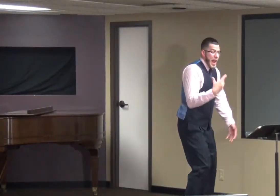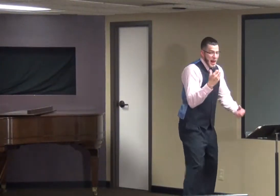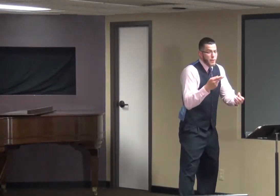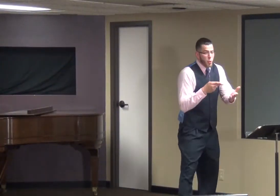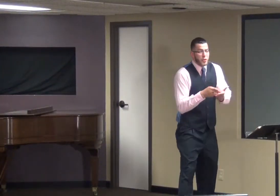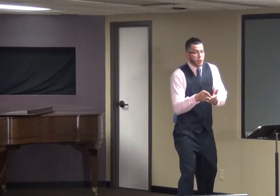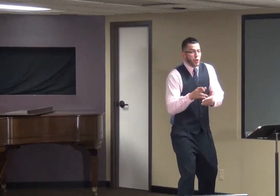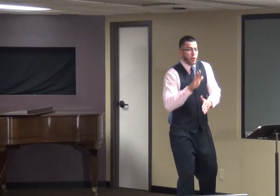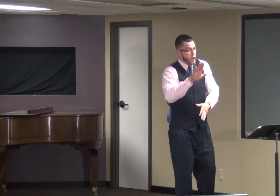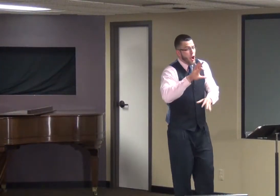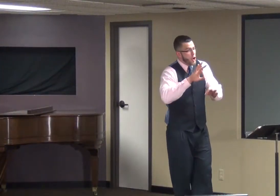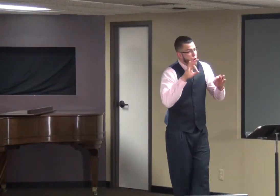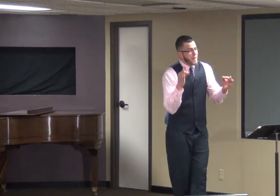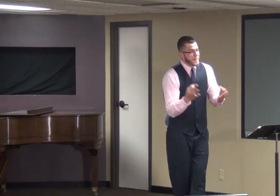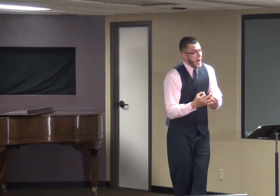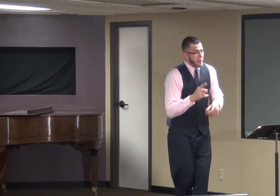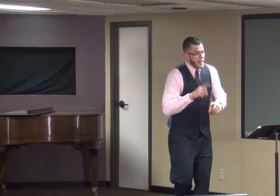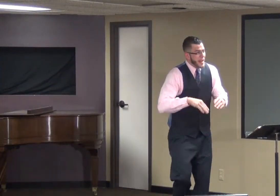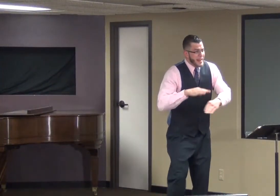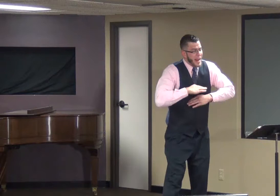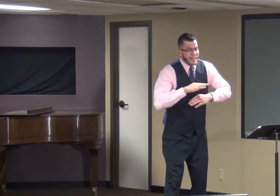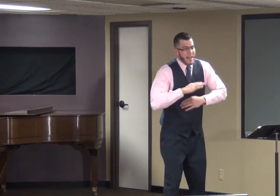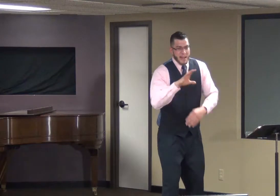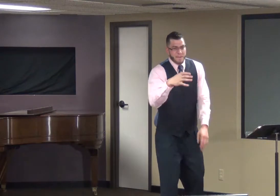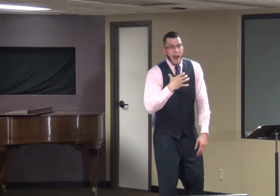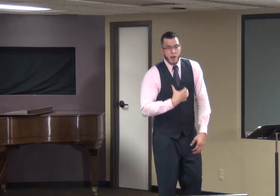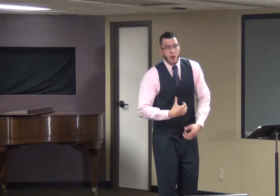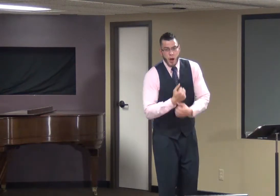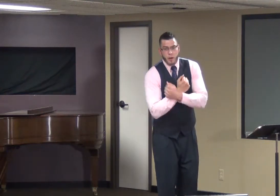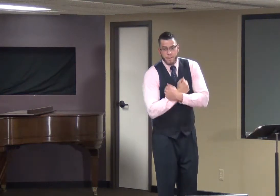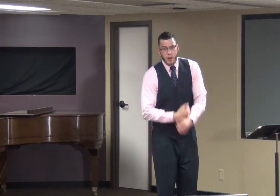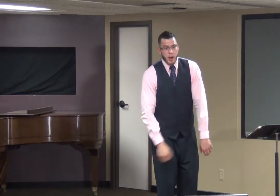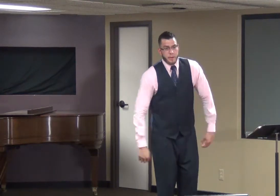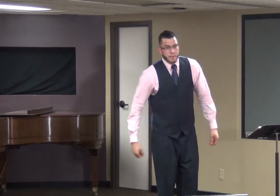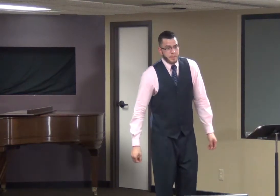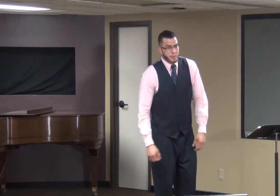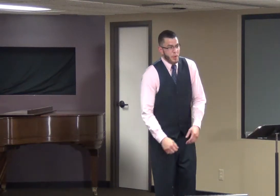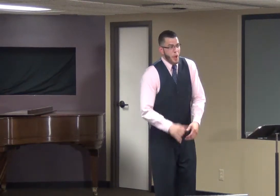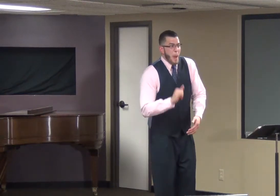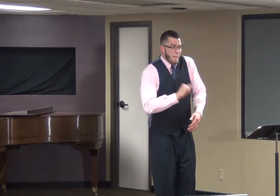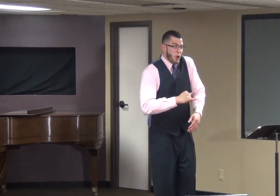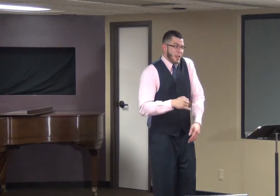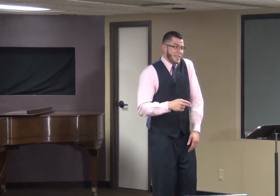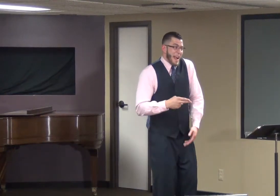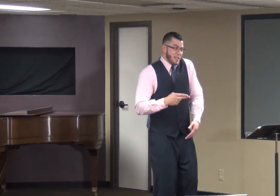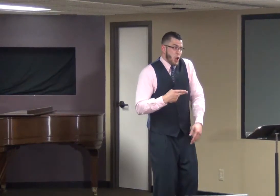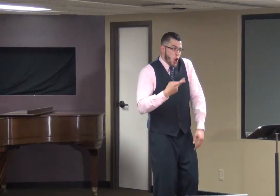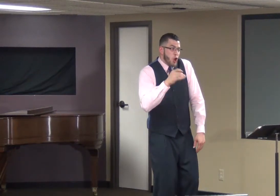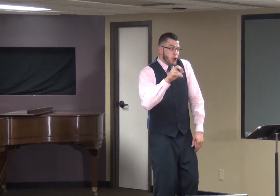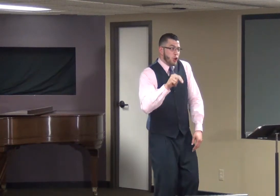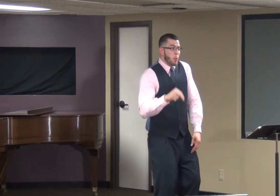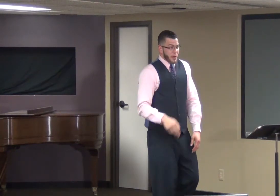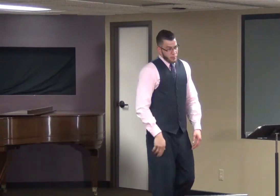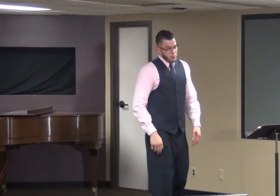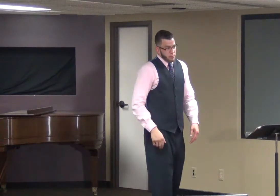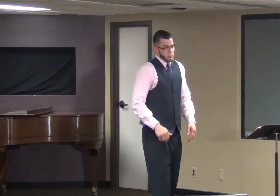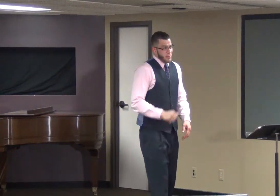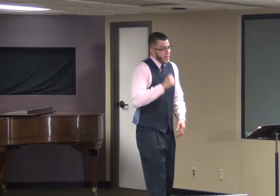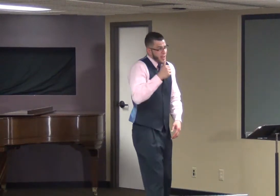And if you want the truth, your family can't satisfy your hunger for love, because that's human. It's